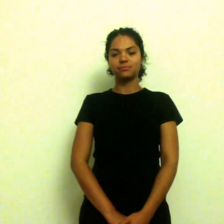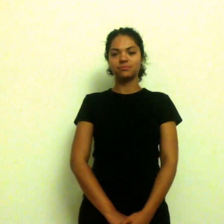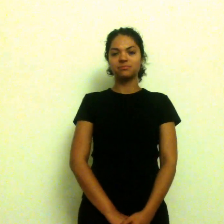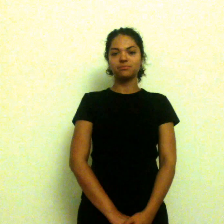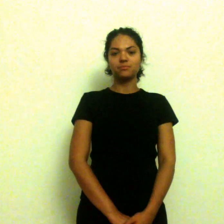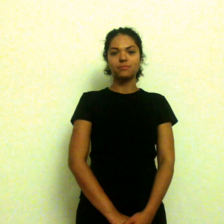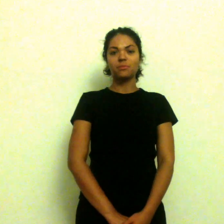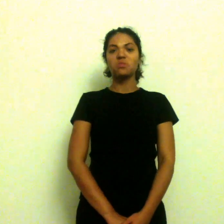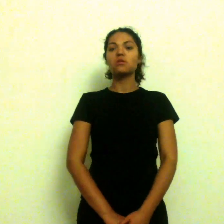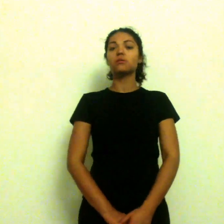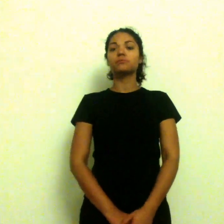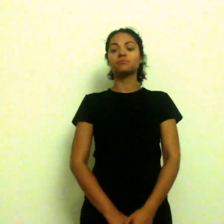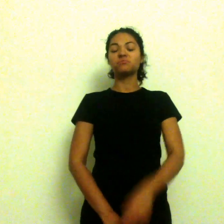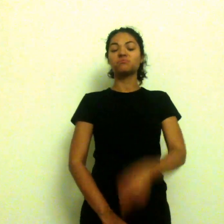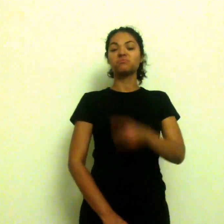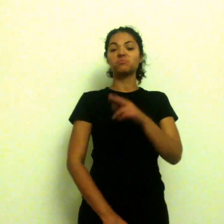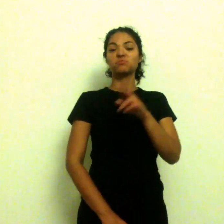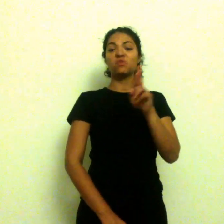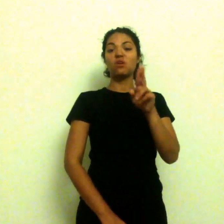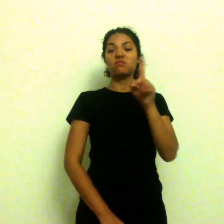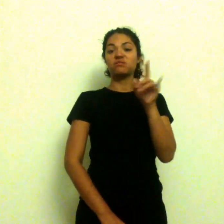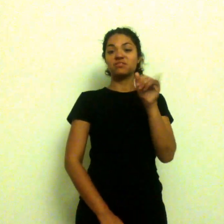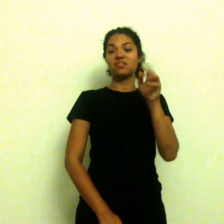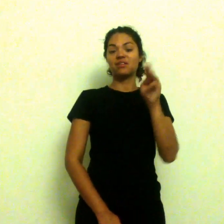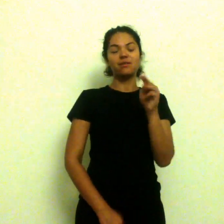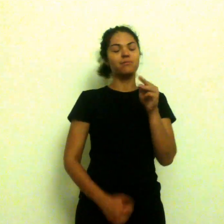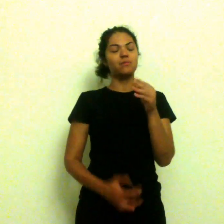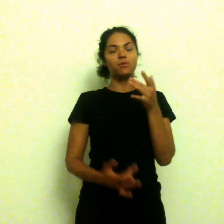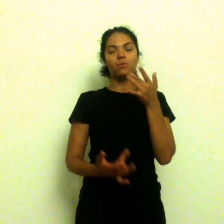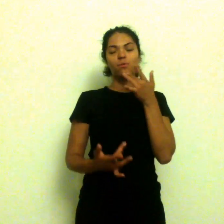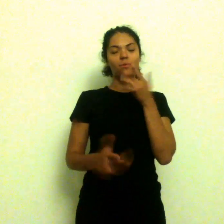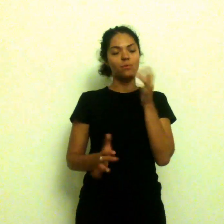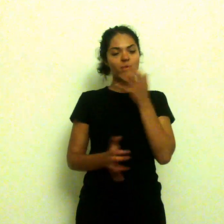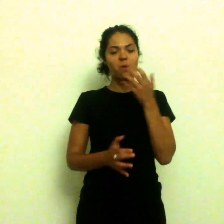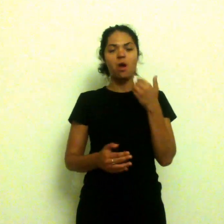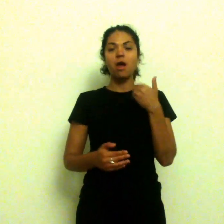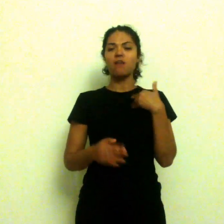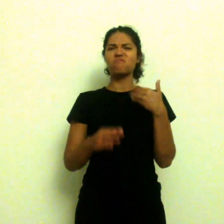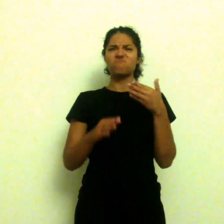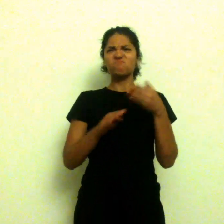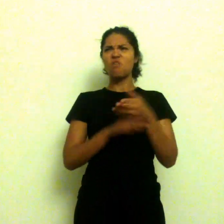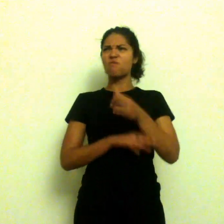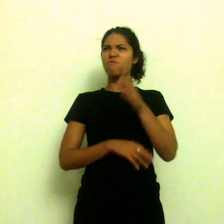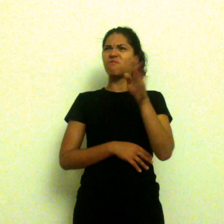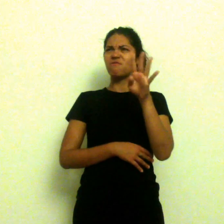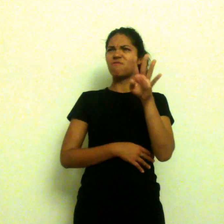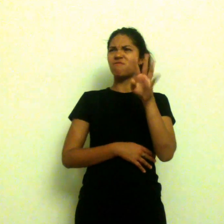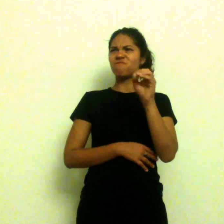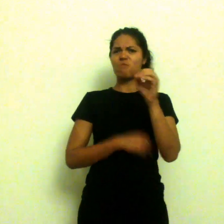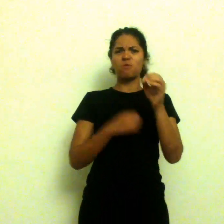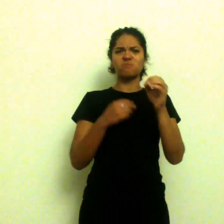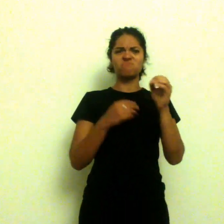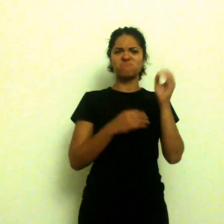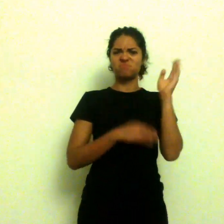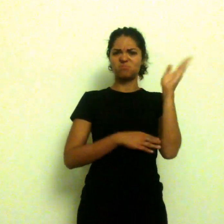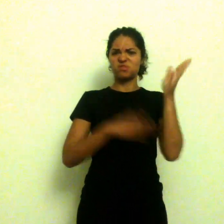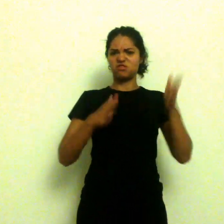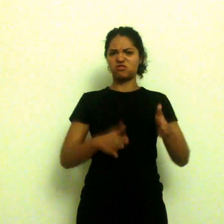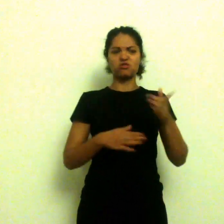RZIM is privileged to have 40-some speakers placed in about a dozen-plus countries globally. One of the great thrills